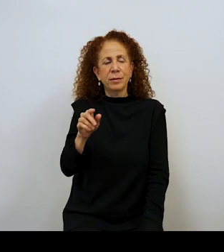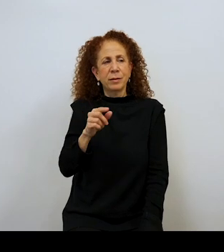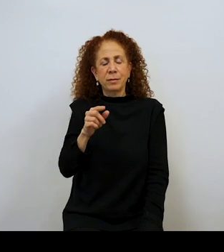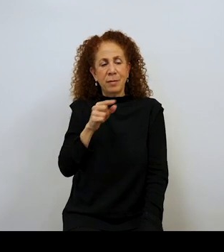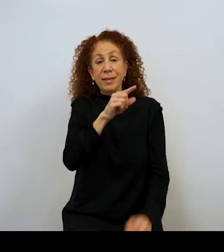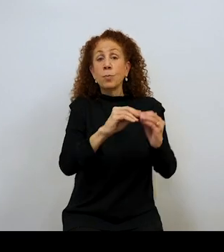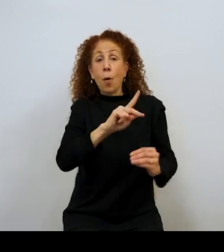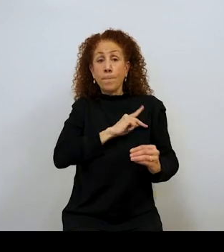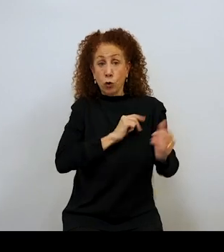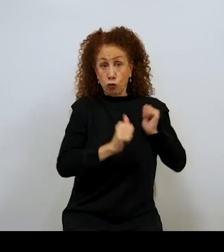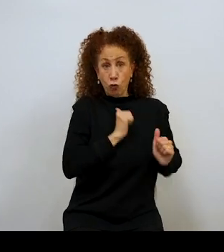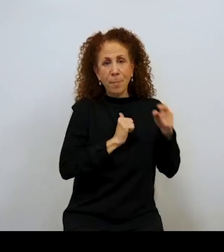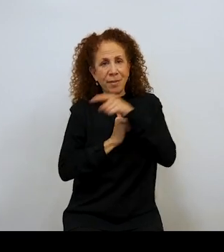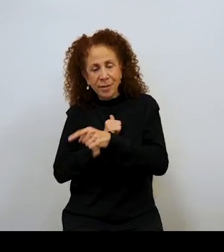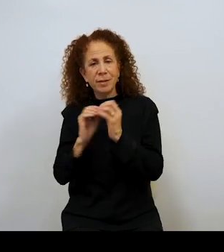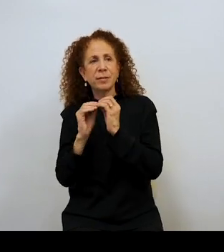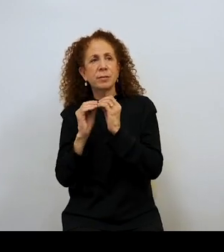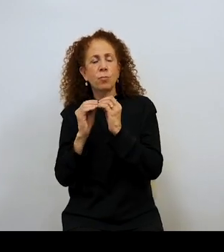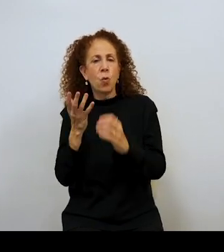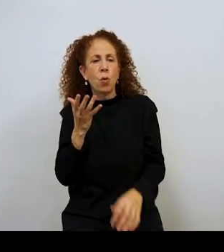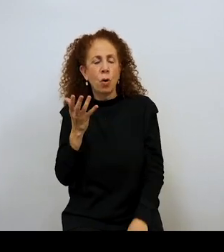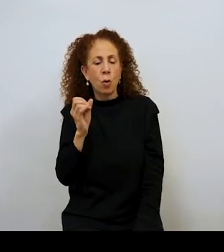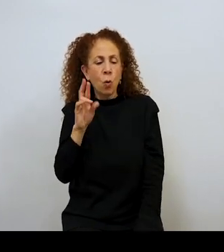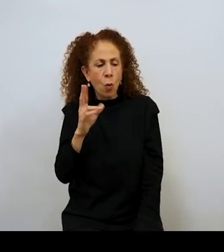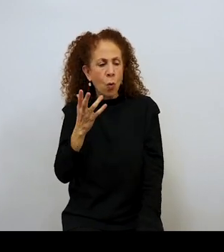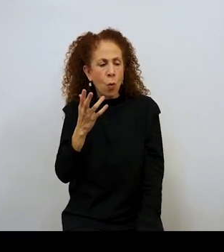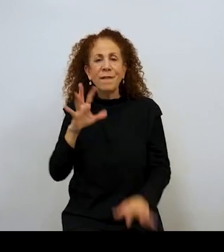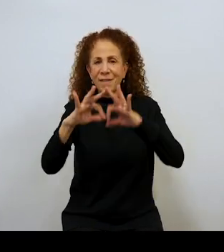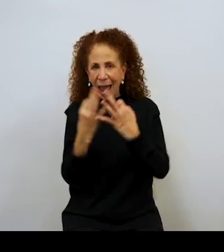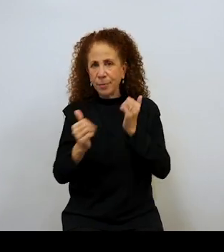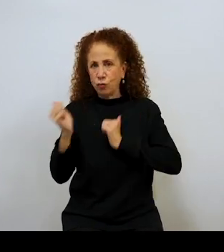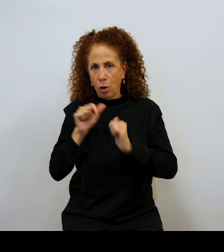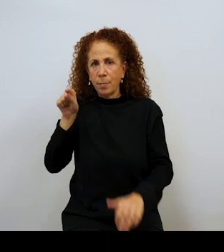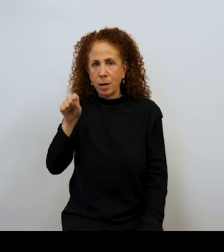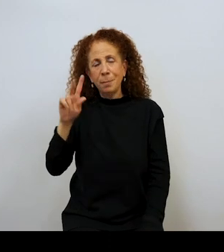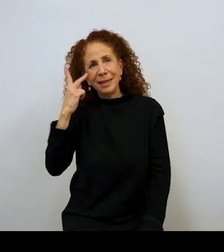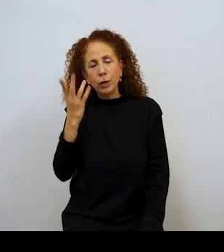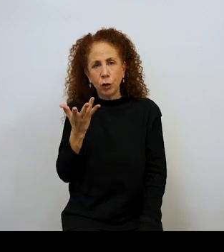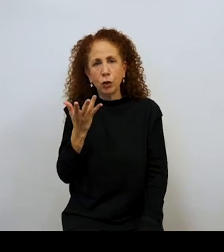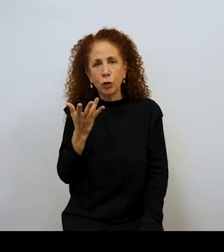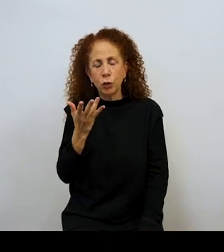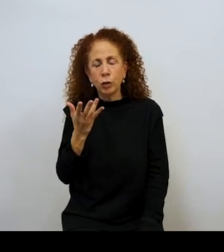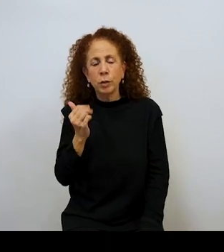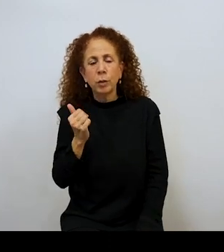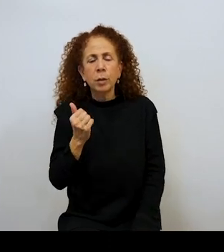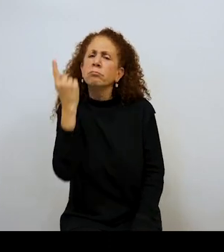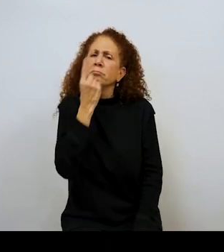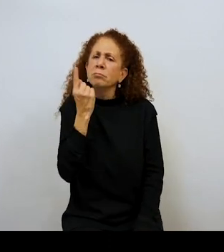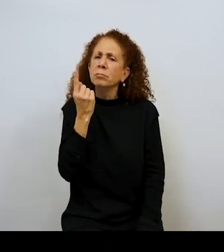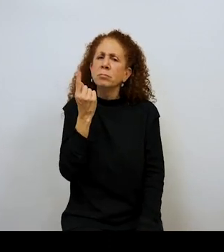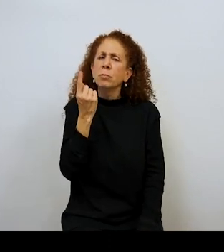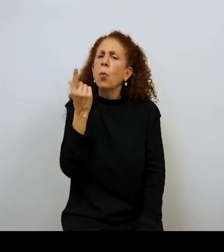personal drama. And this is kind of, if it's a family drama, it's on a political stage. And I just wondered whether